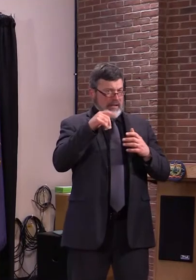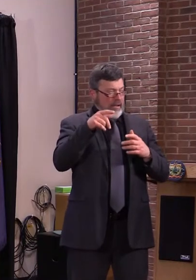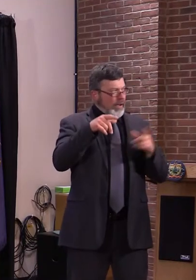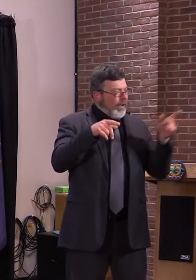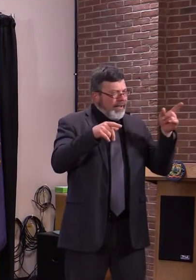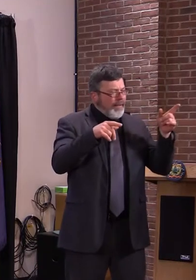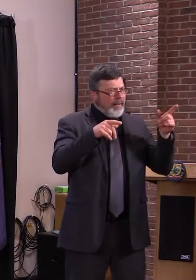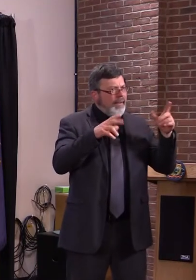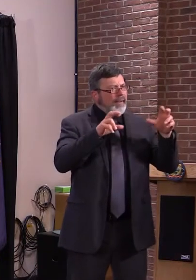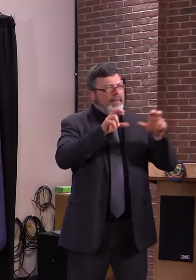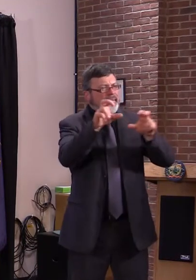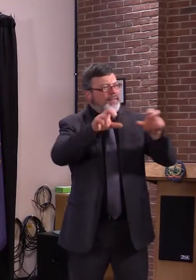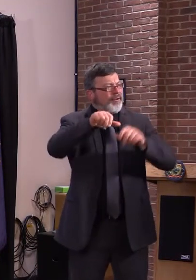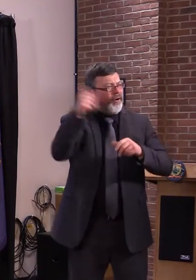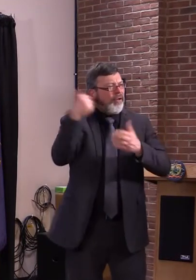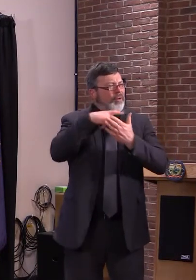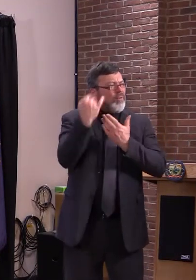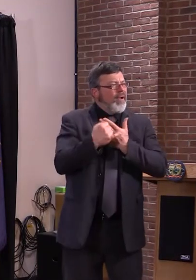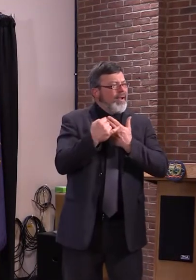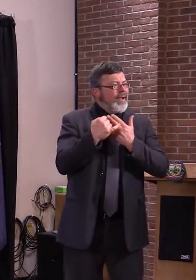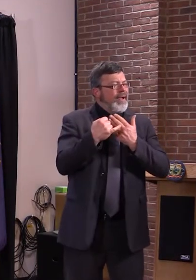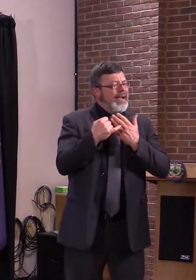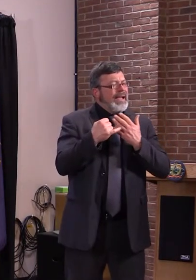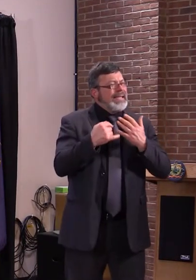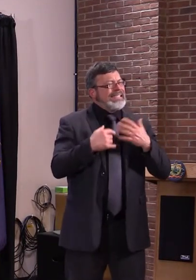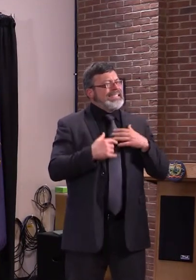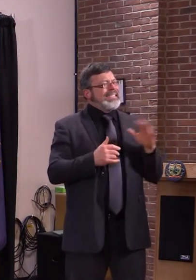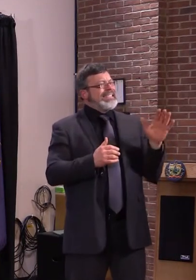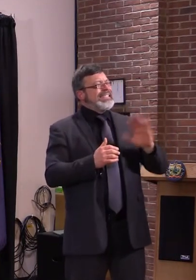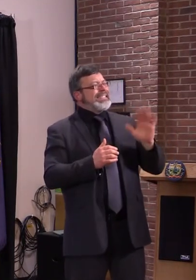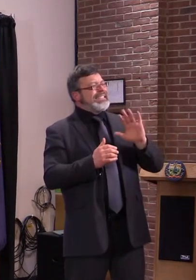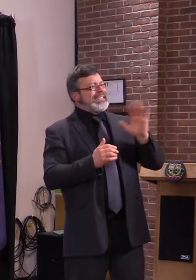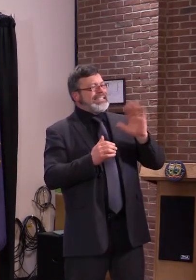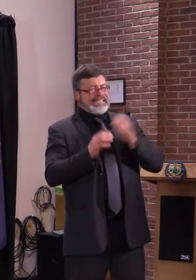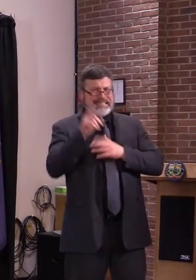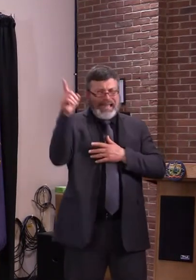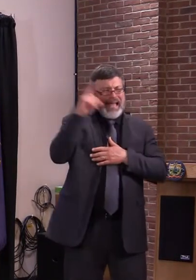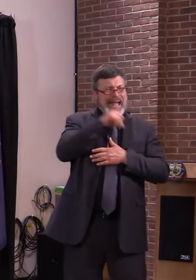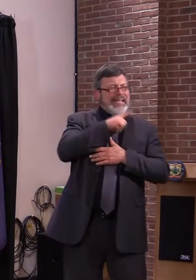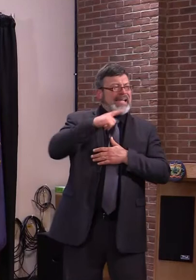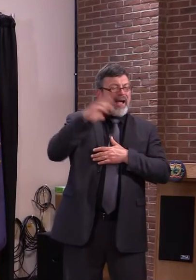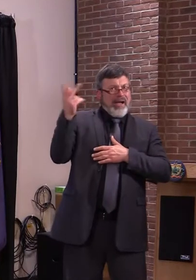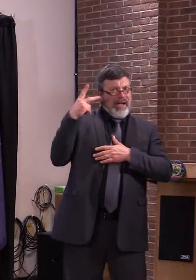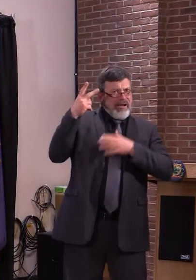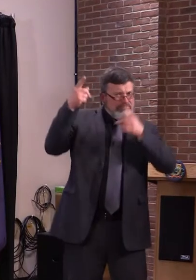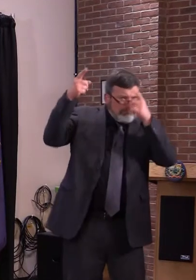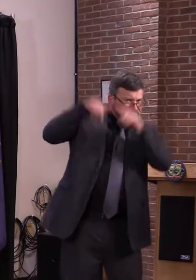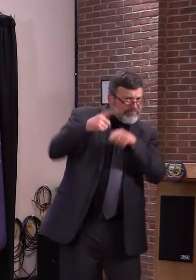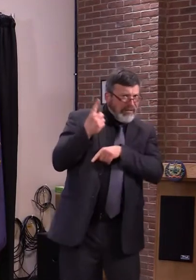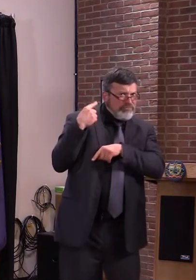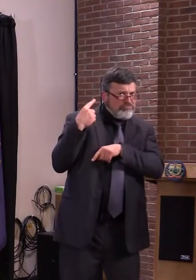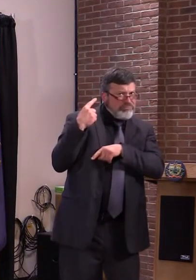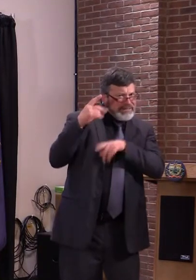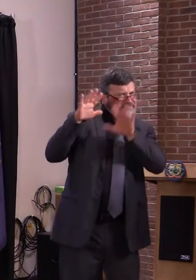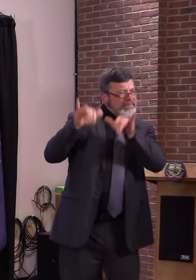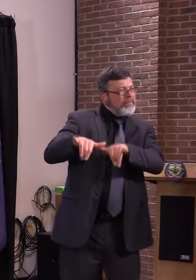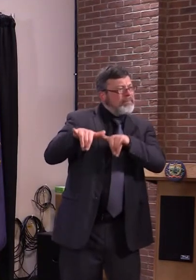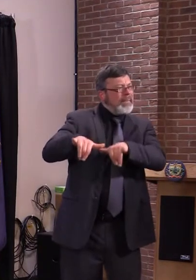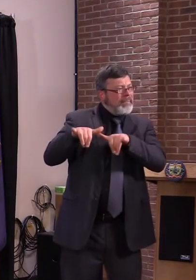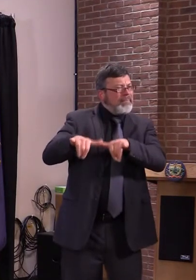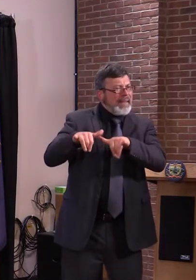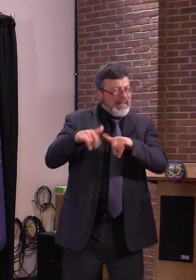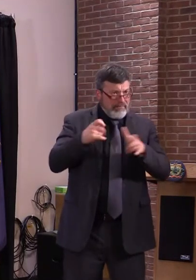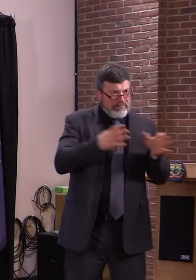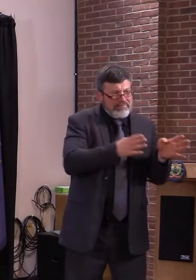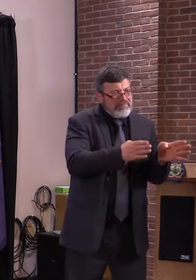we agreed because we knew we needed to have a clear vision and a plan for how to use this funding in order to get